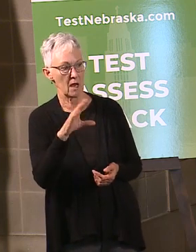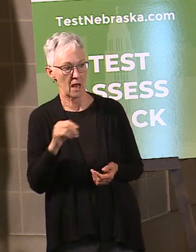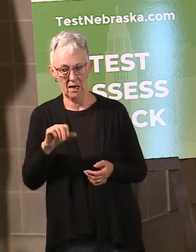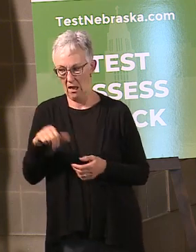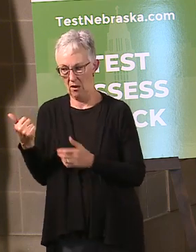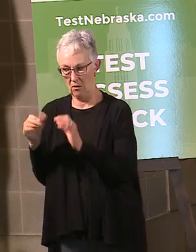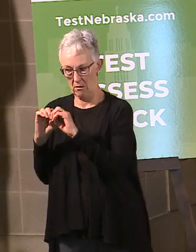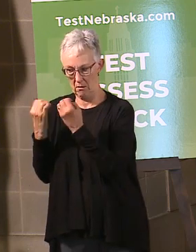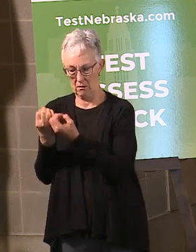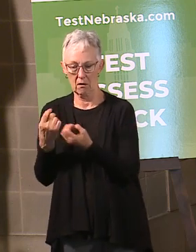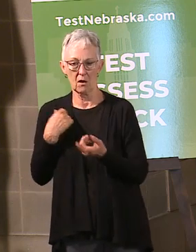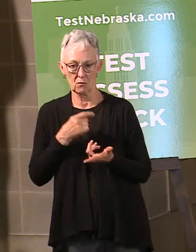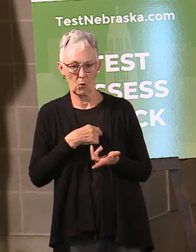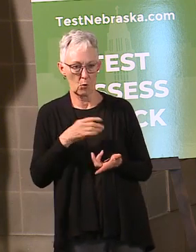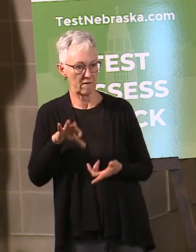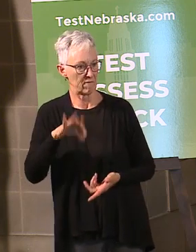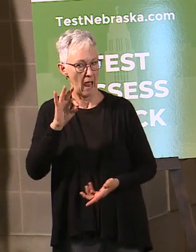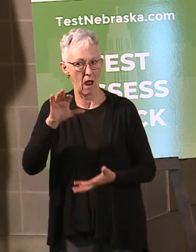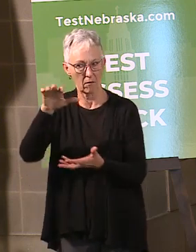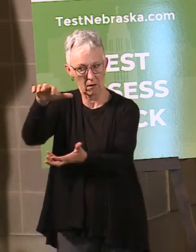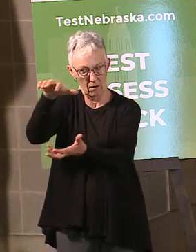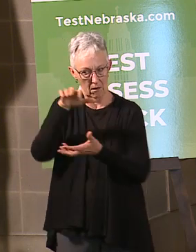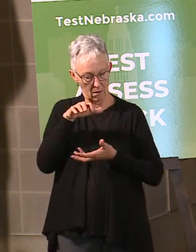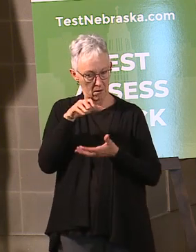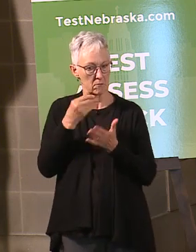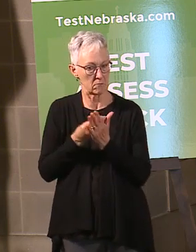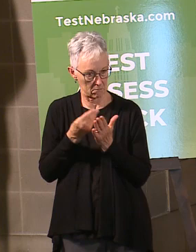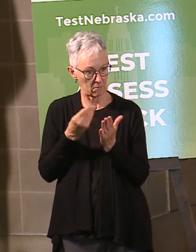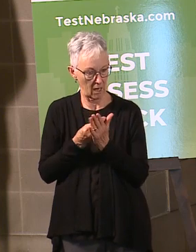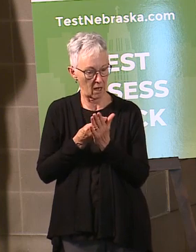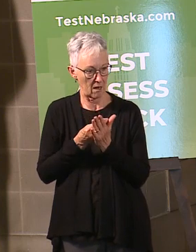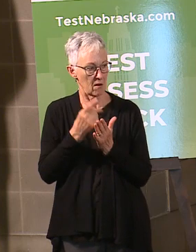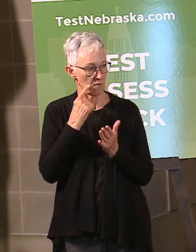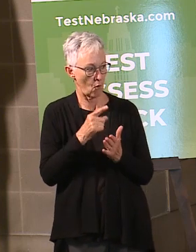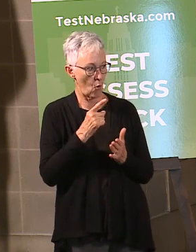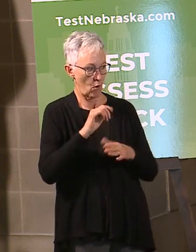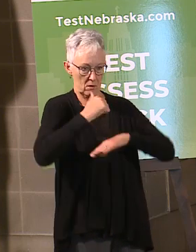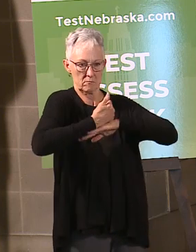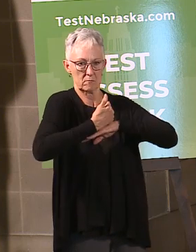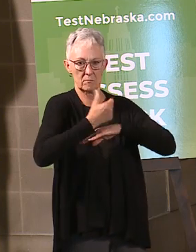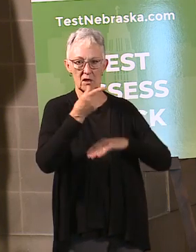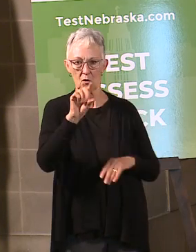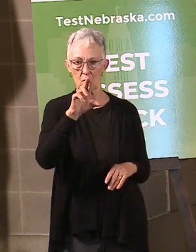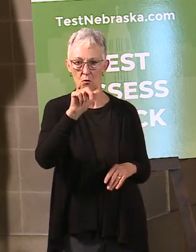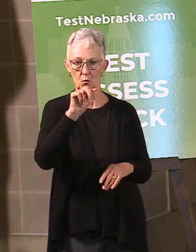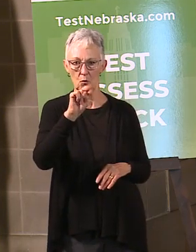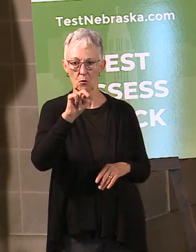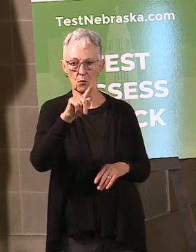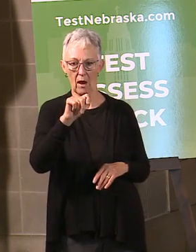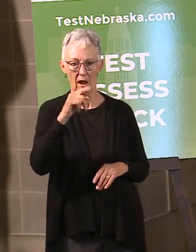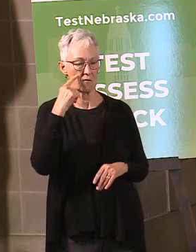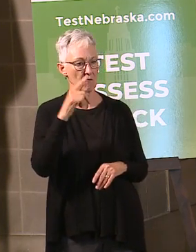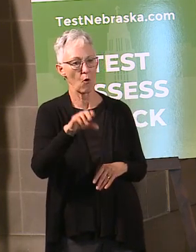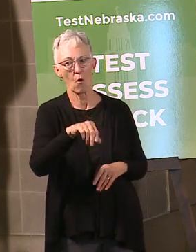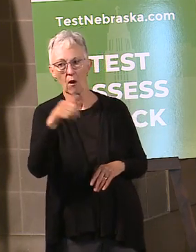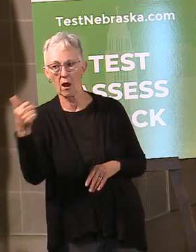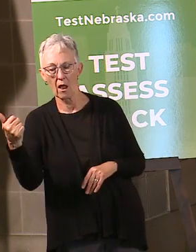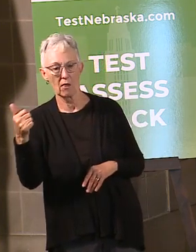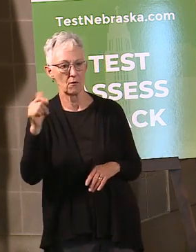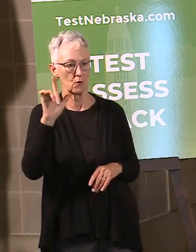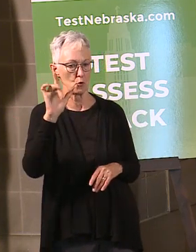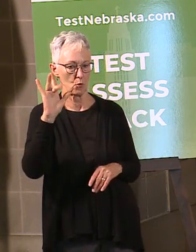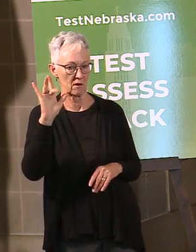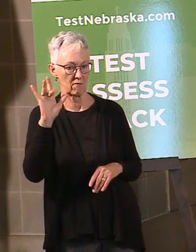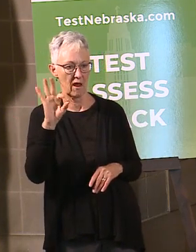up with a pot of money, basically, and created a grant fund for those other 25 food